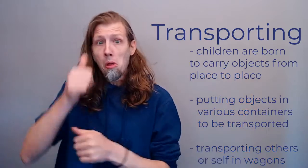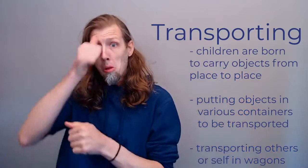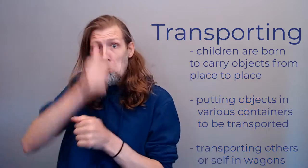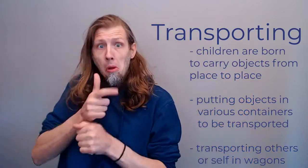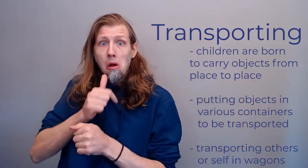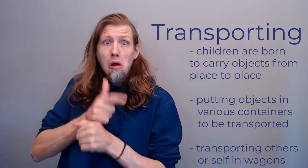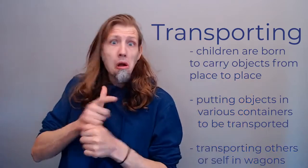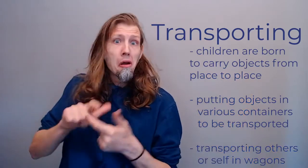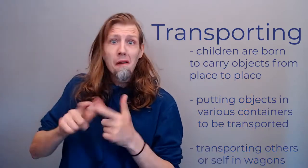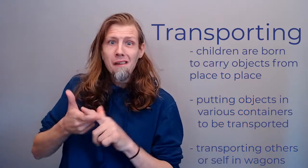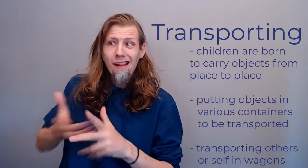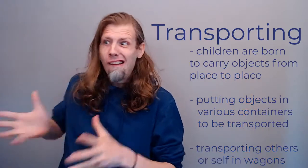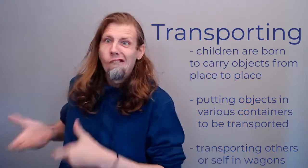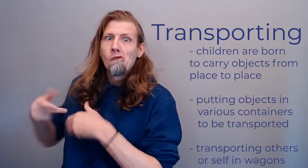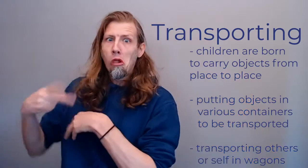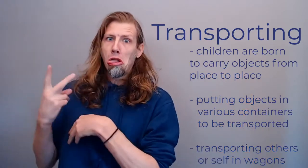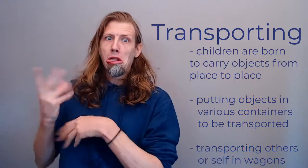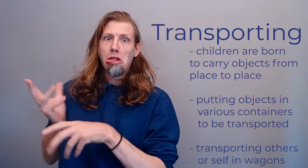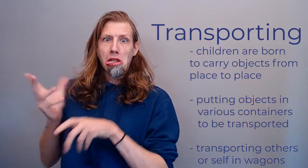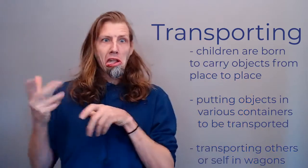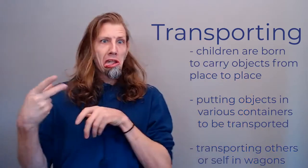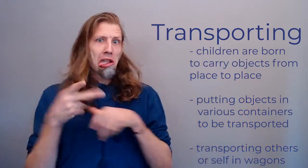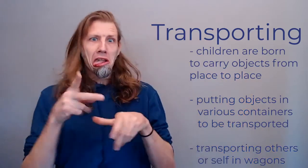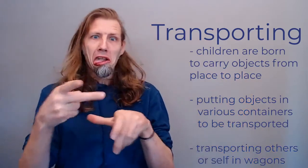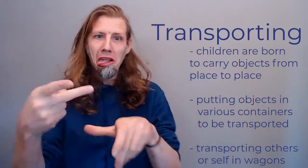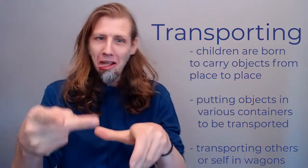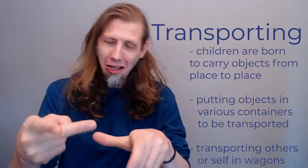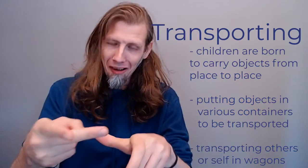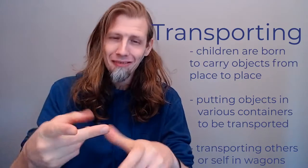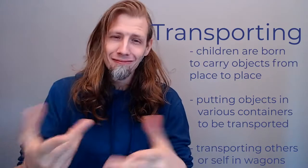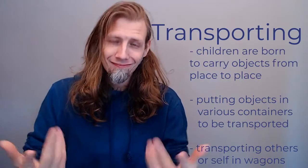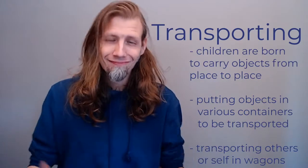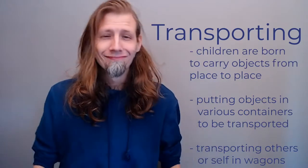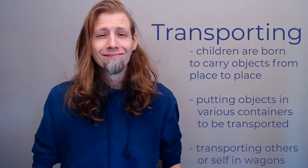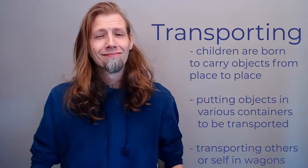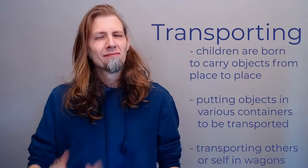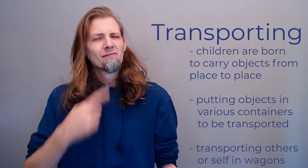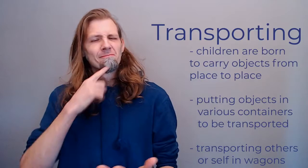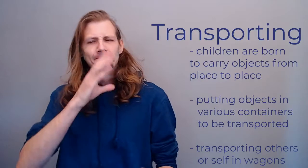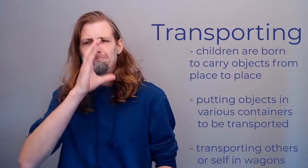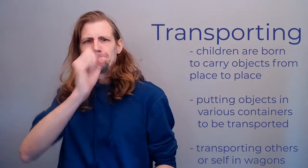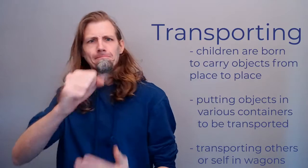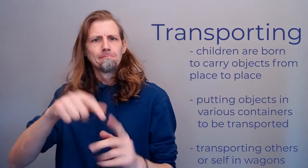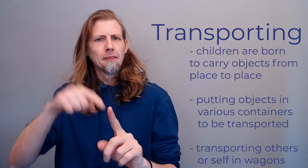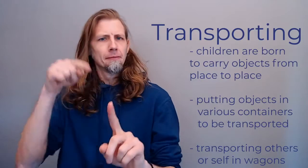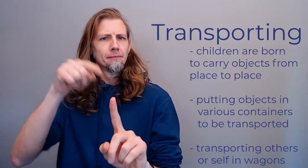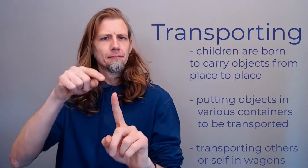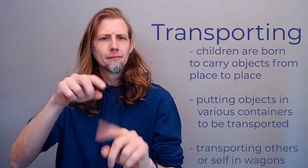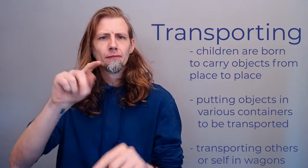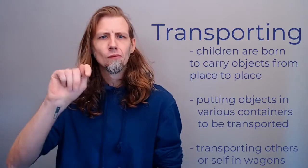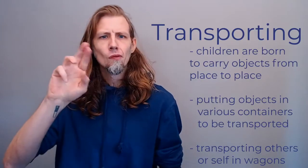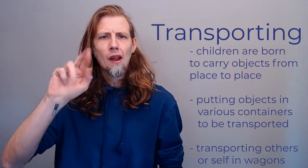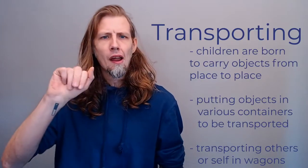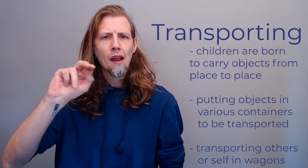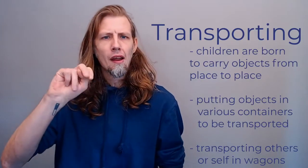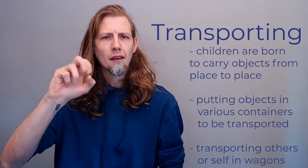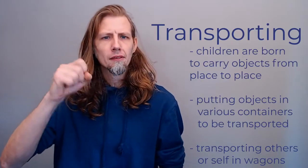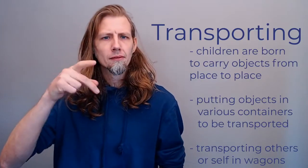to place. This can even include lifting and transporting our siblings and friends from place to place. Environment